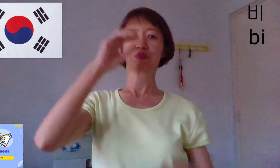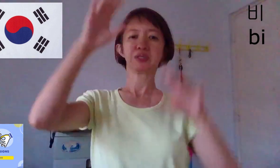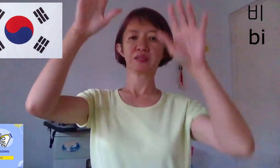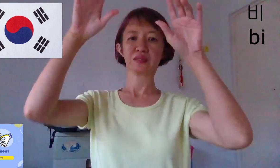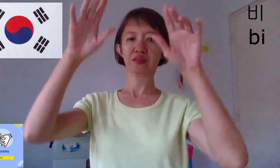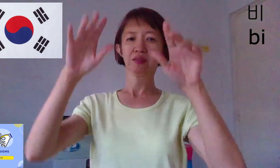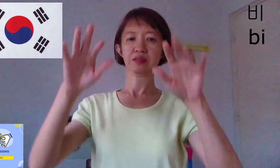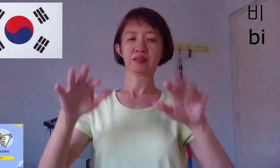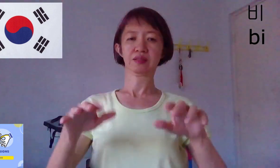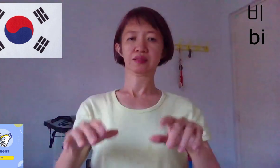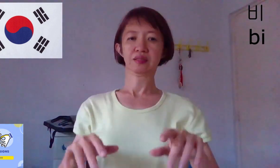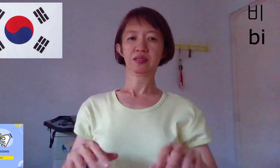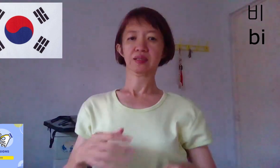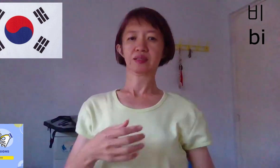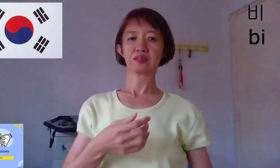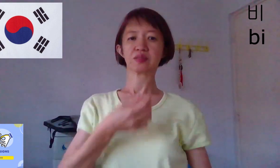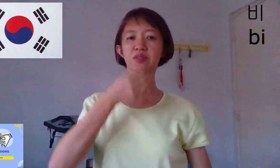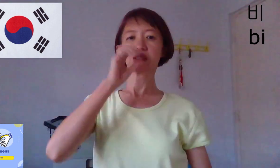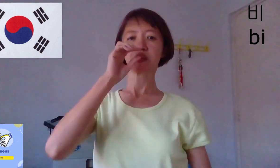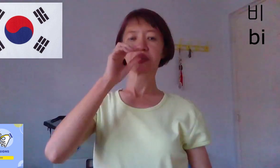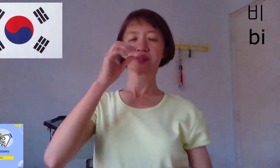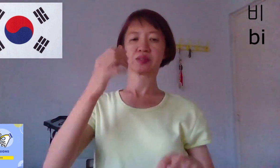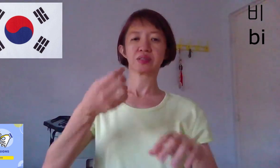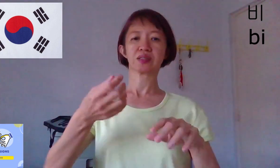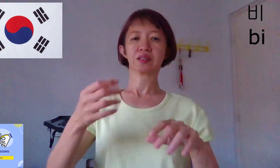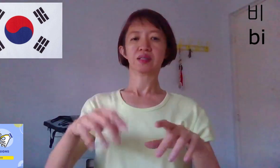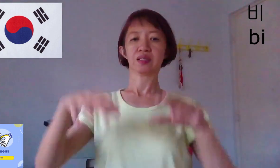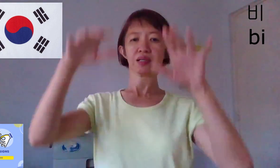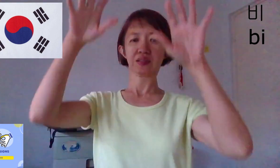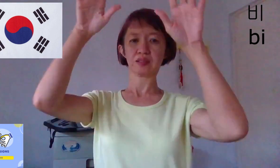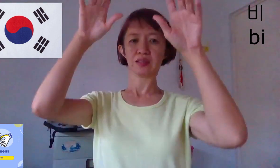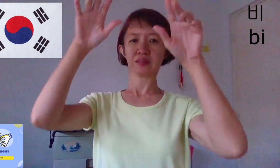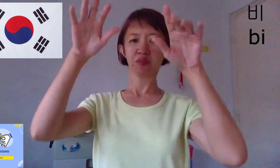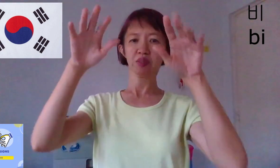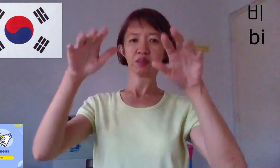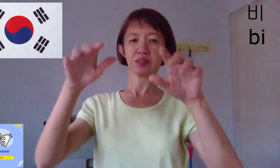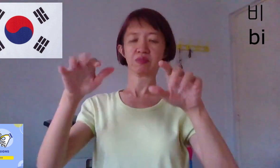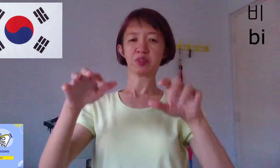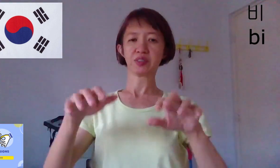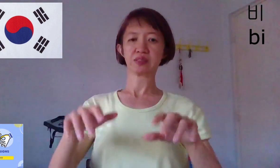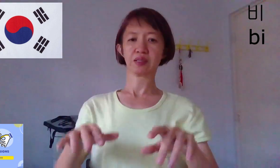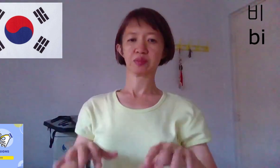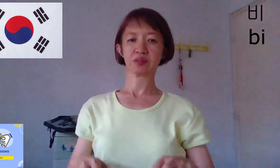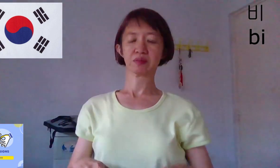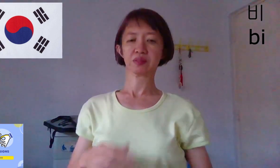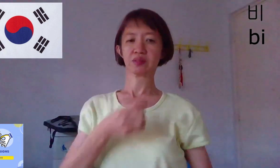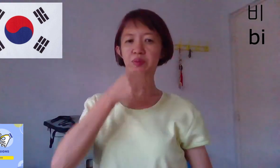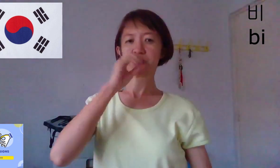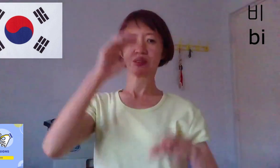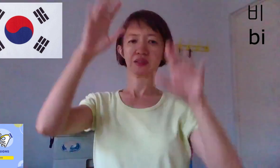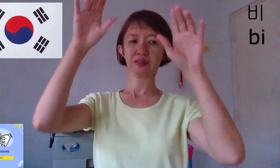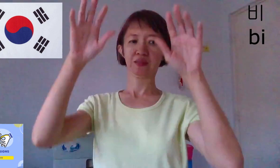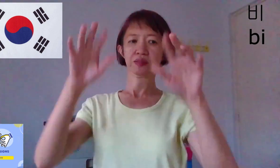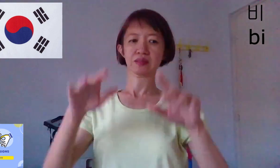B. It's drinking water and then it falls down. So B.